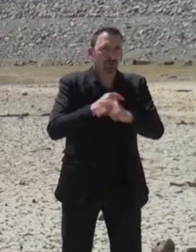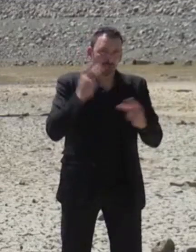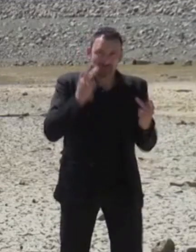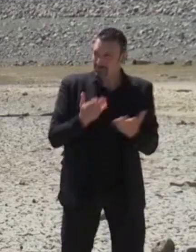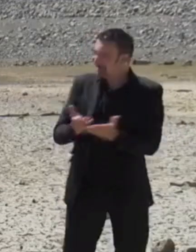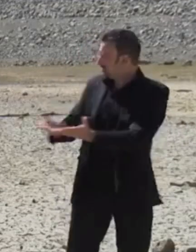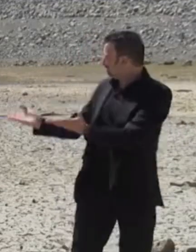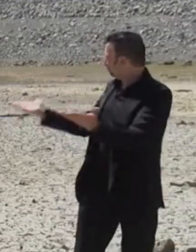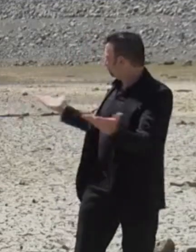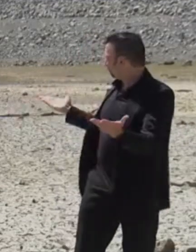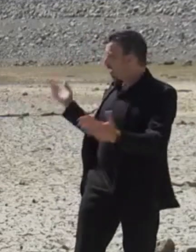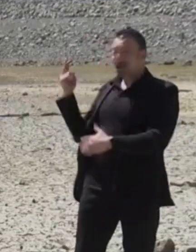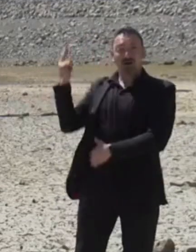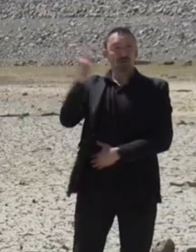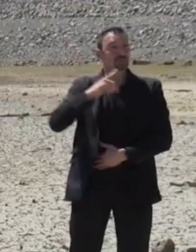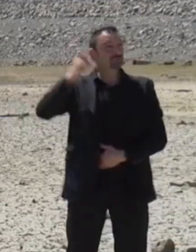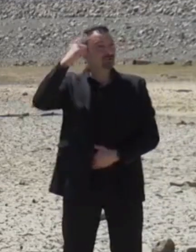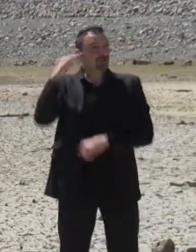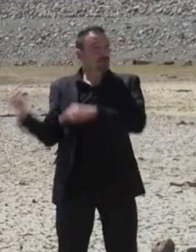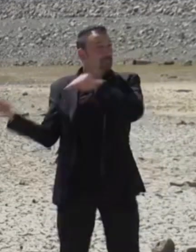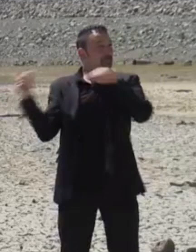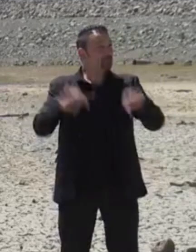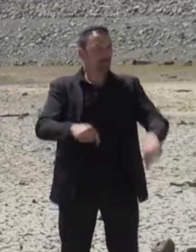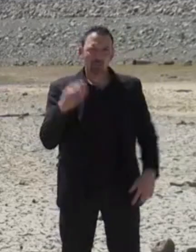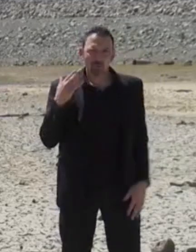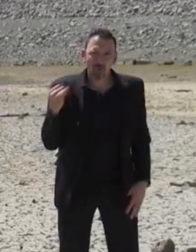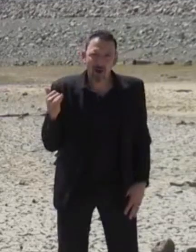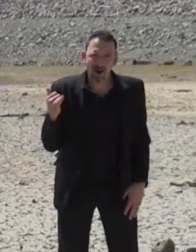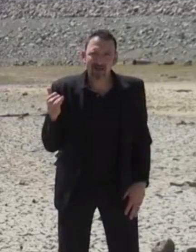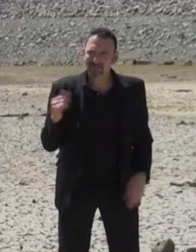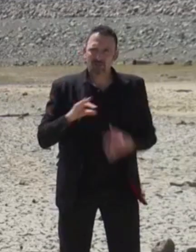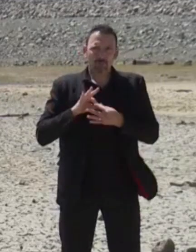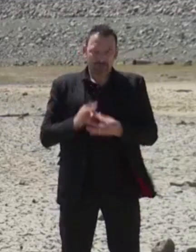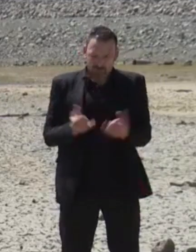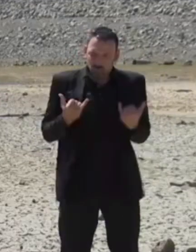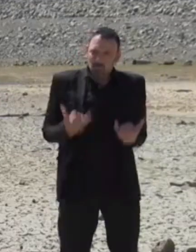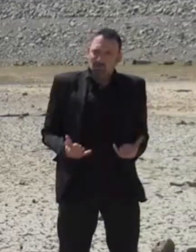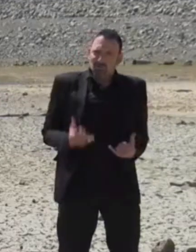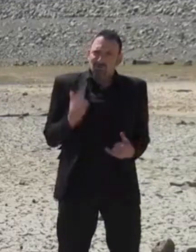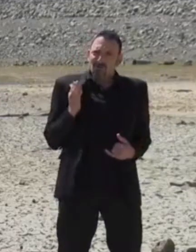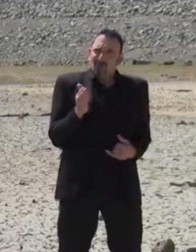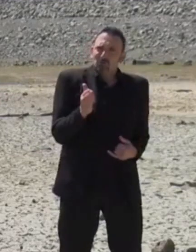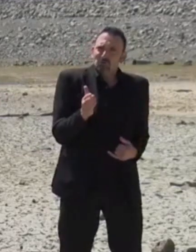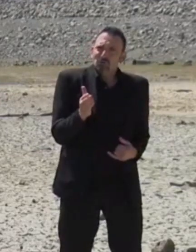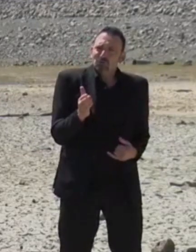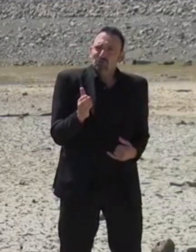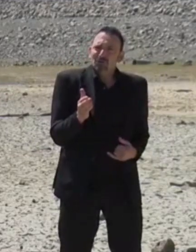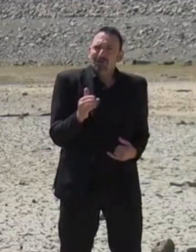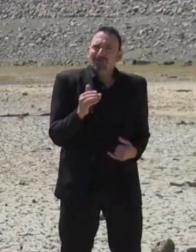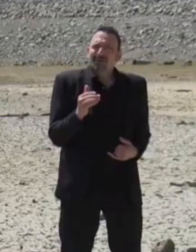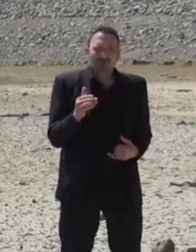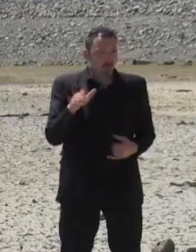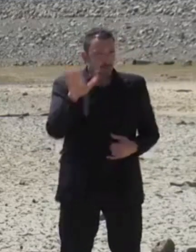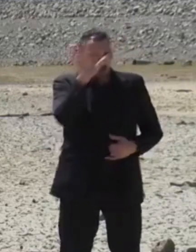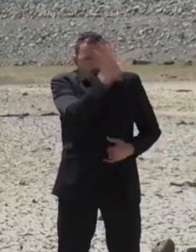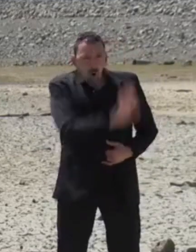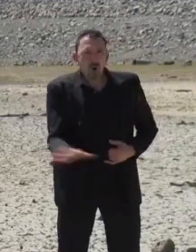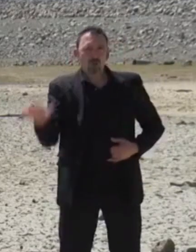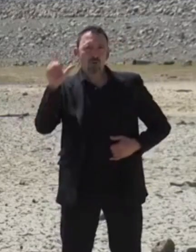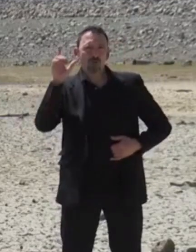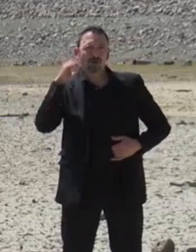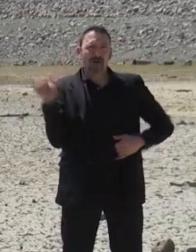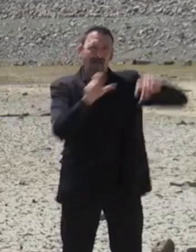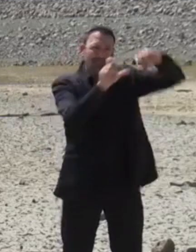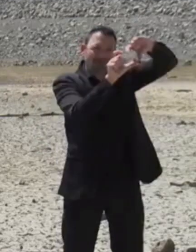on why the governor brought us here, it's part of our immediate future, not just for the North Coast, but throughout the Golden State.